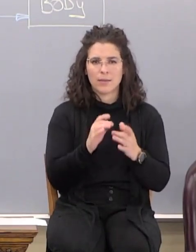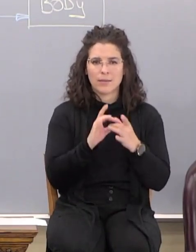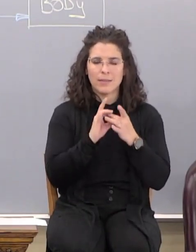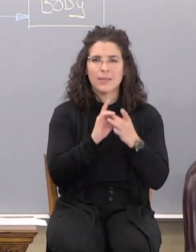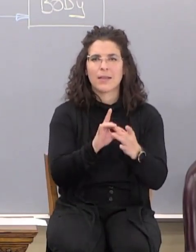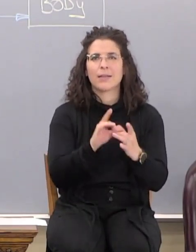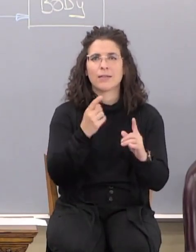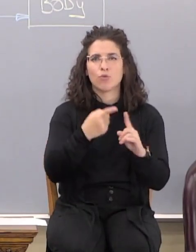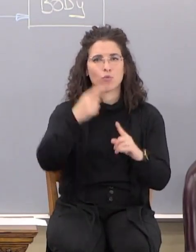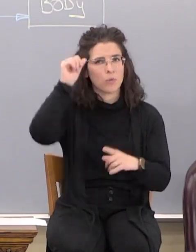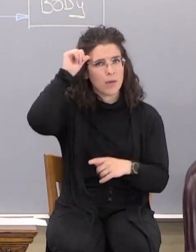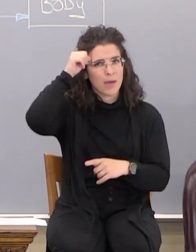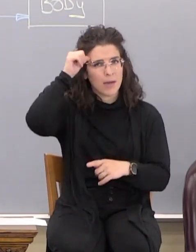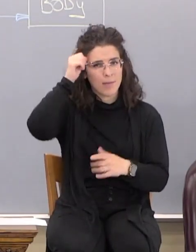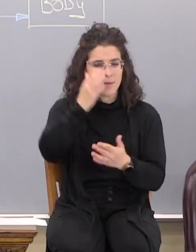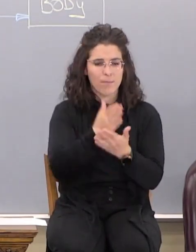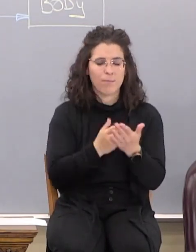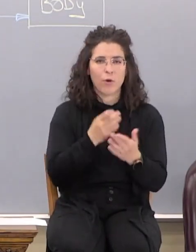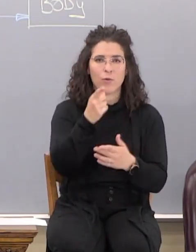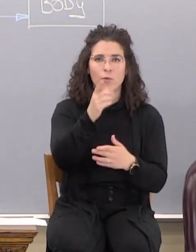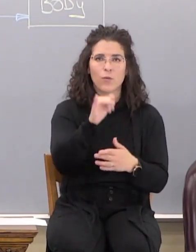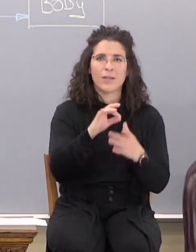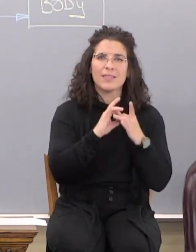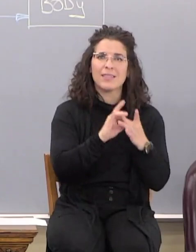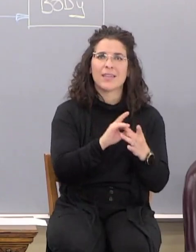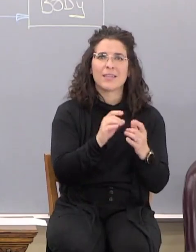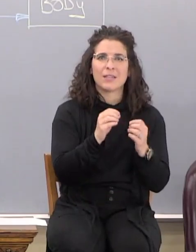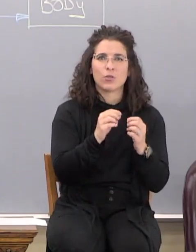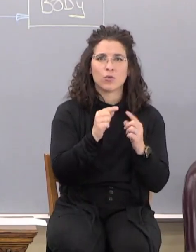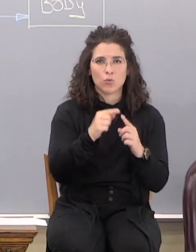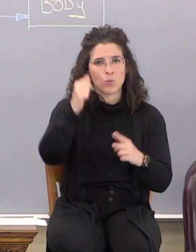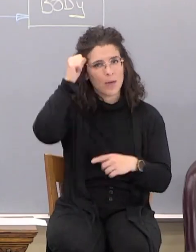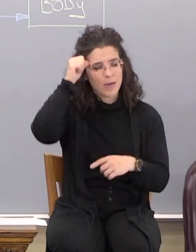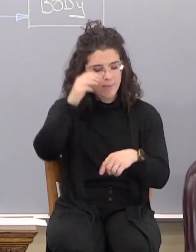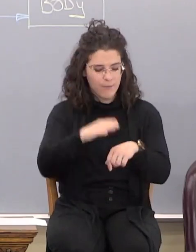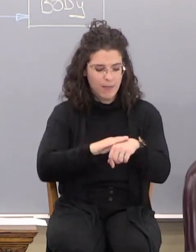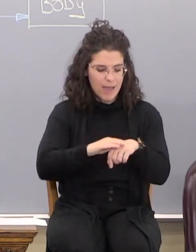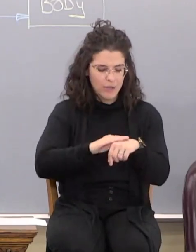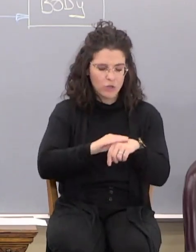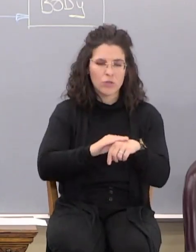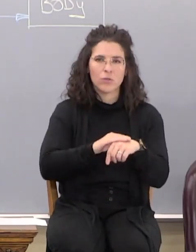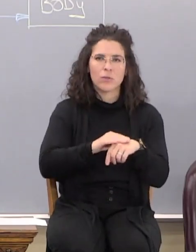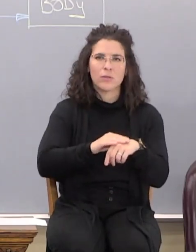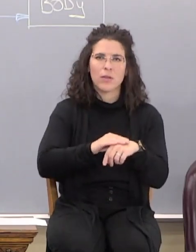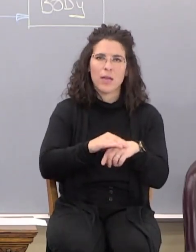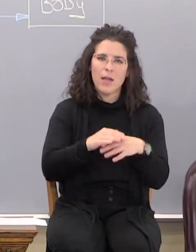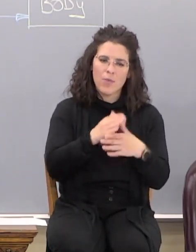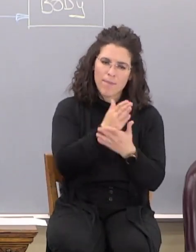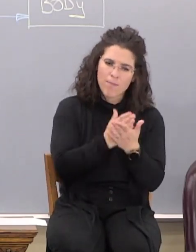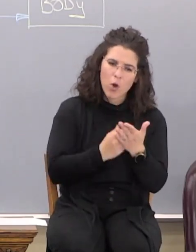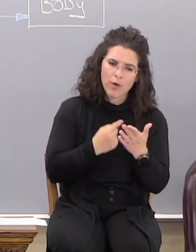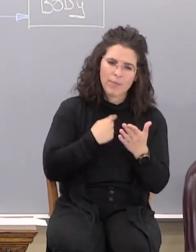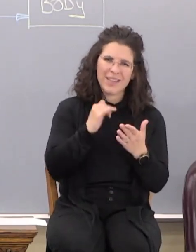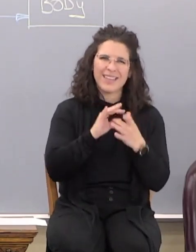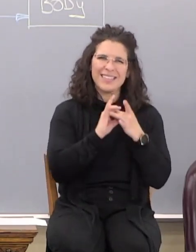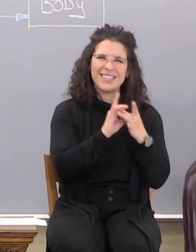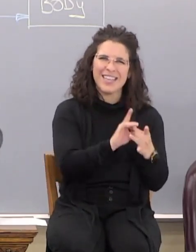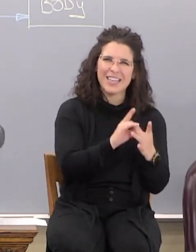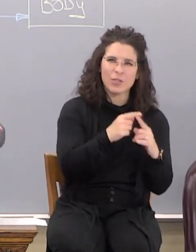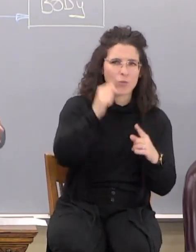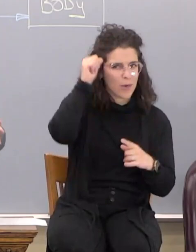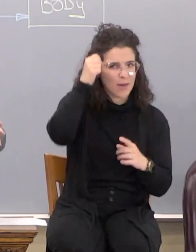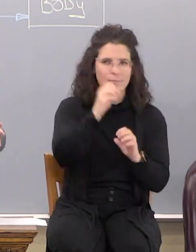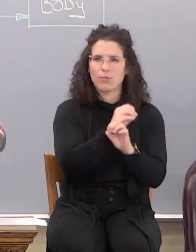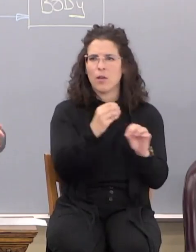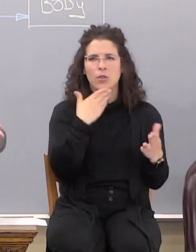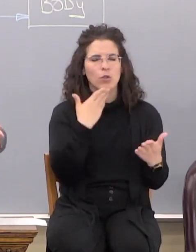connected to Adam, the part of you that's your flesh. That's this stuff here. That is in my flesh. In the part of me that's connected to Adam, there's nothing